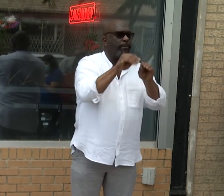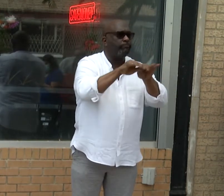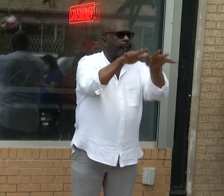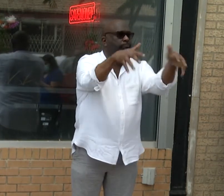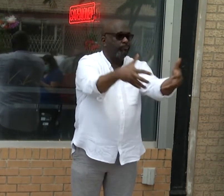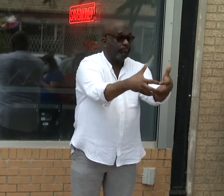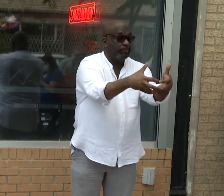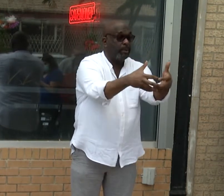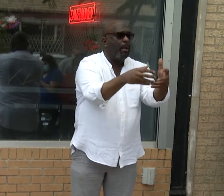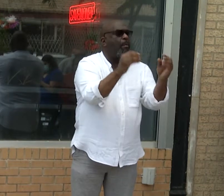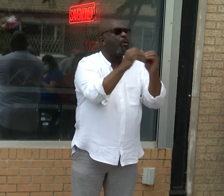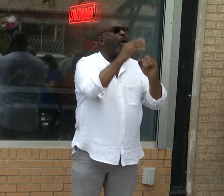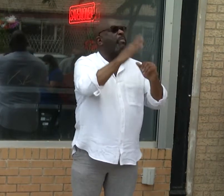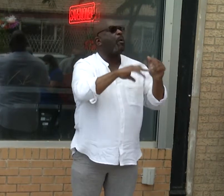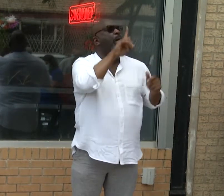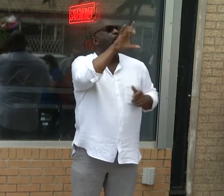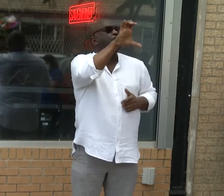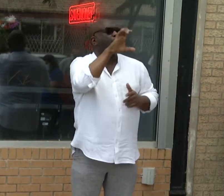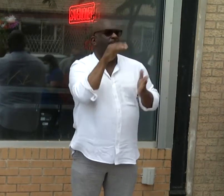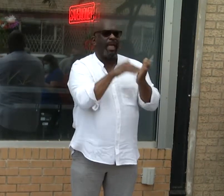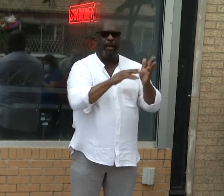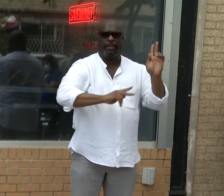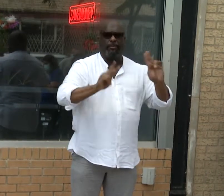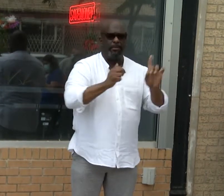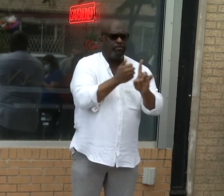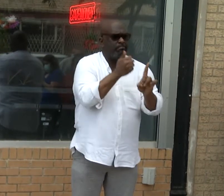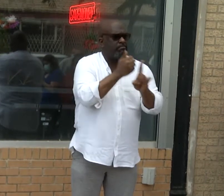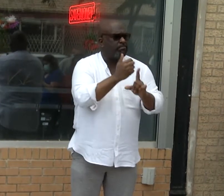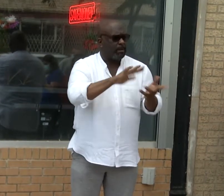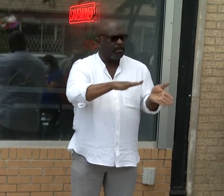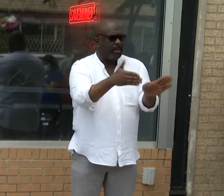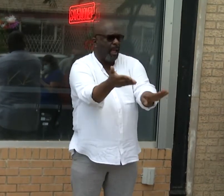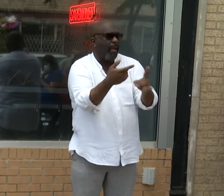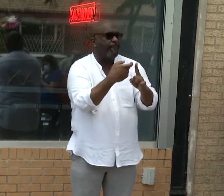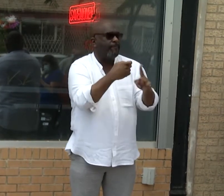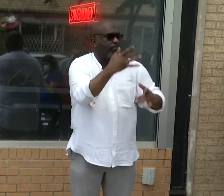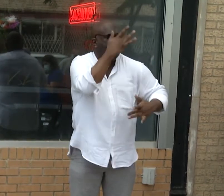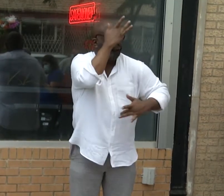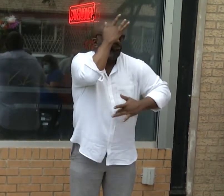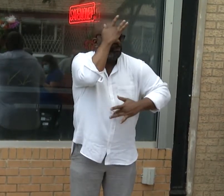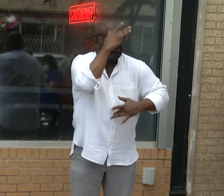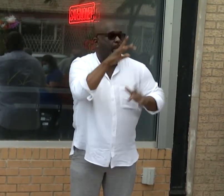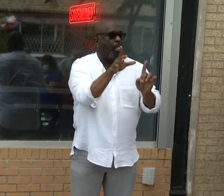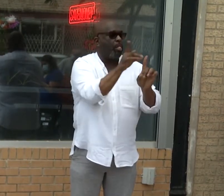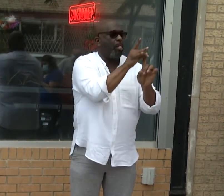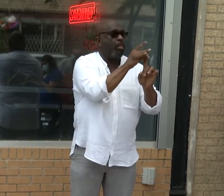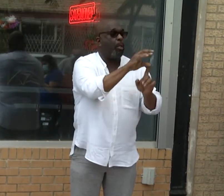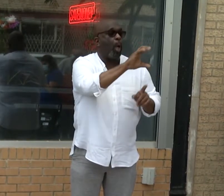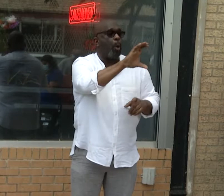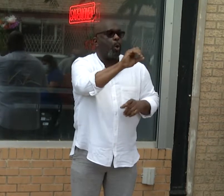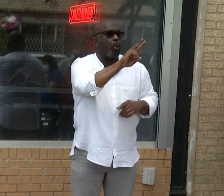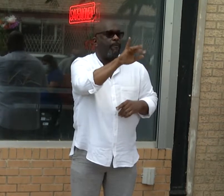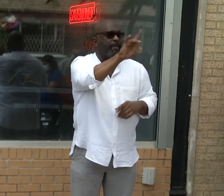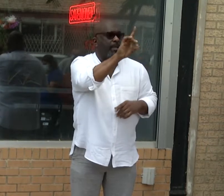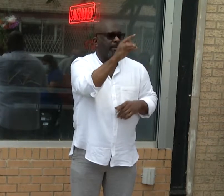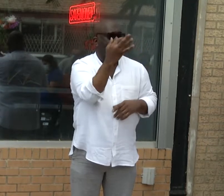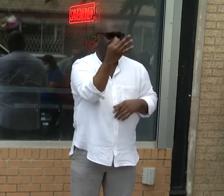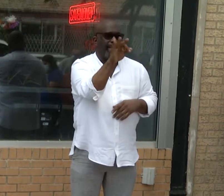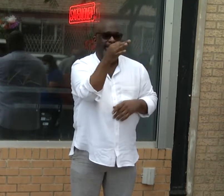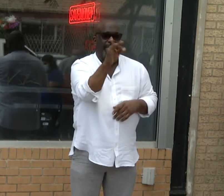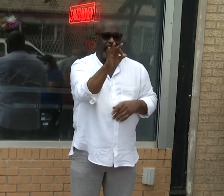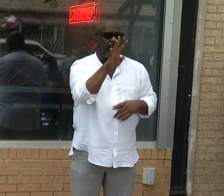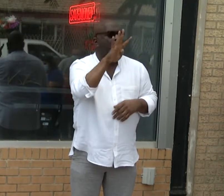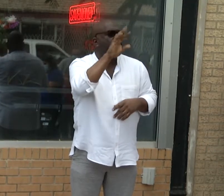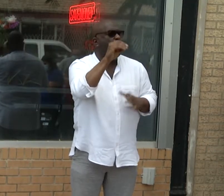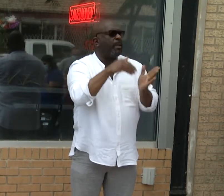More than 100,000 people have died from COVID-19. 40 million people have filed